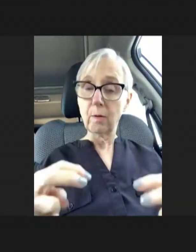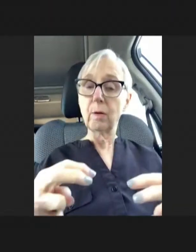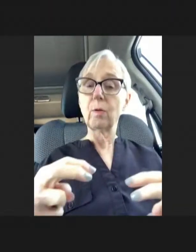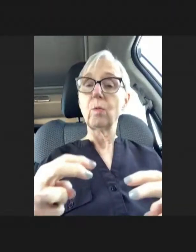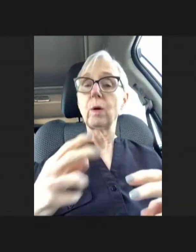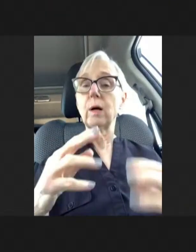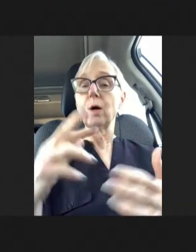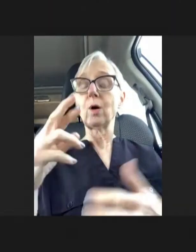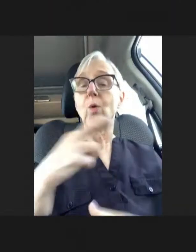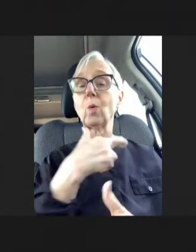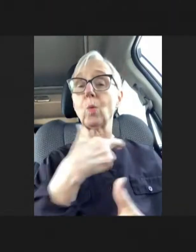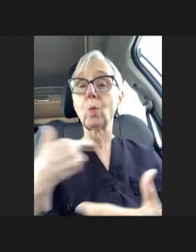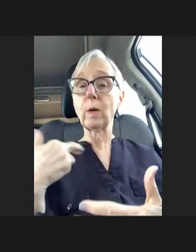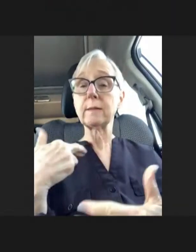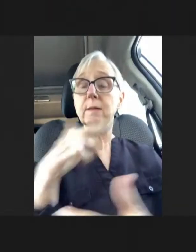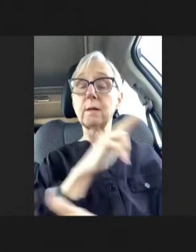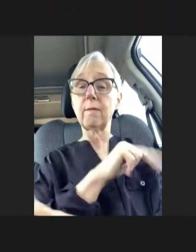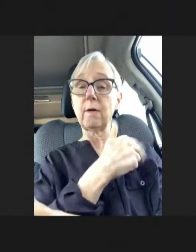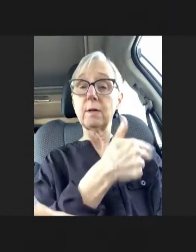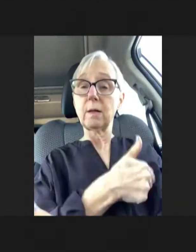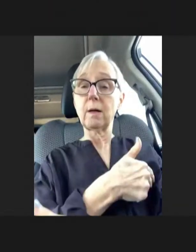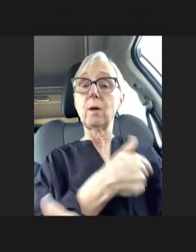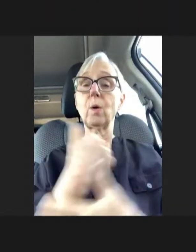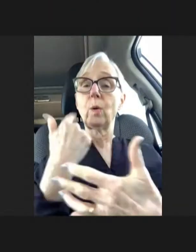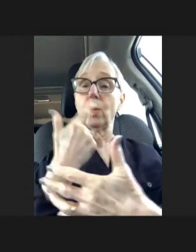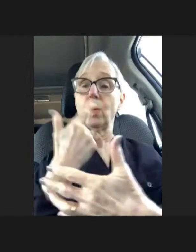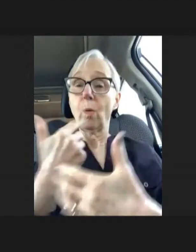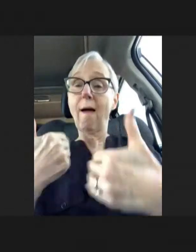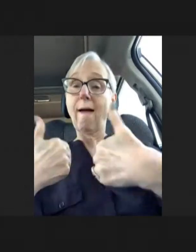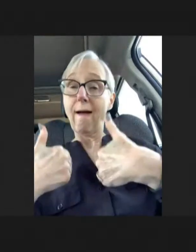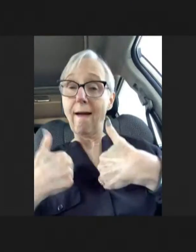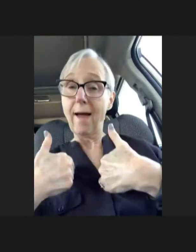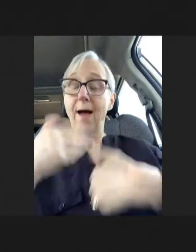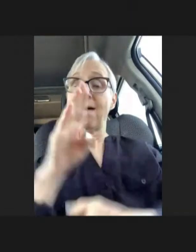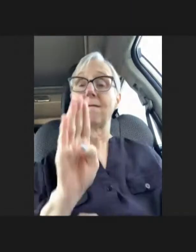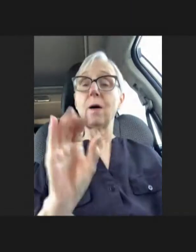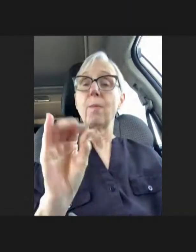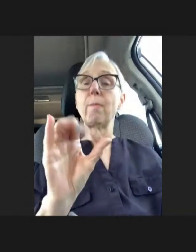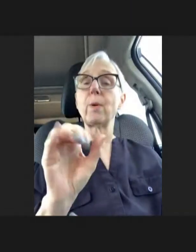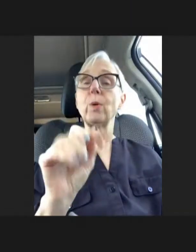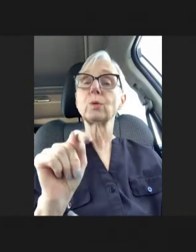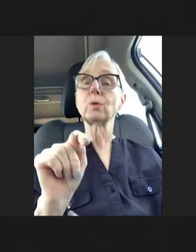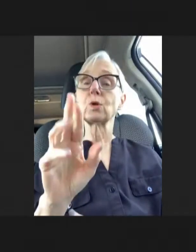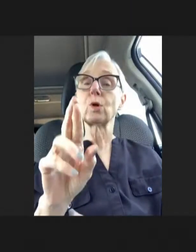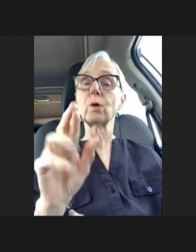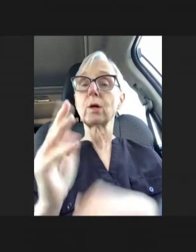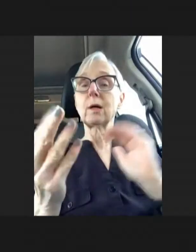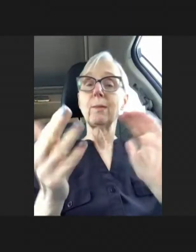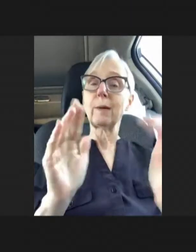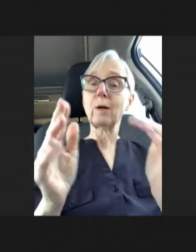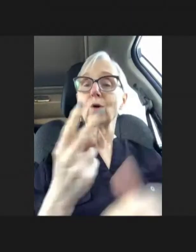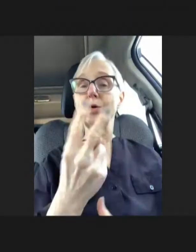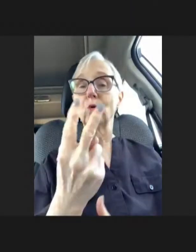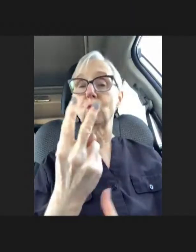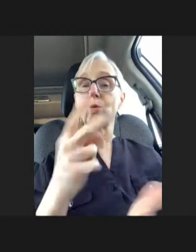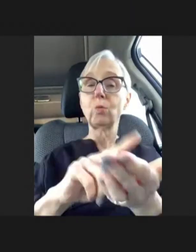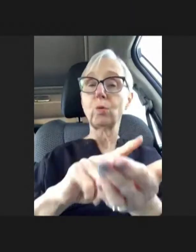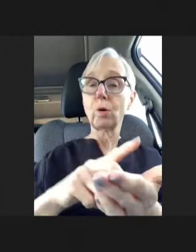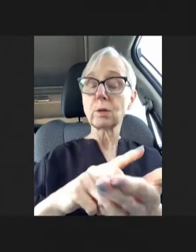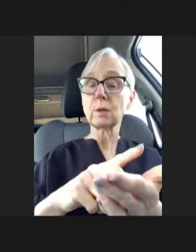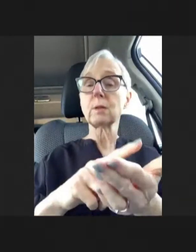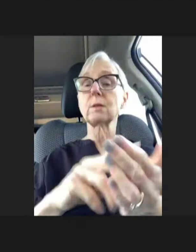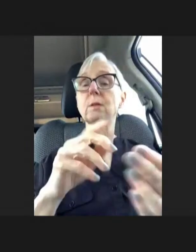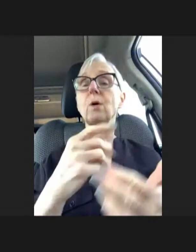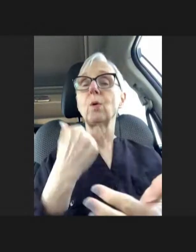of hospitalization among individuals who have received a booster dose of the vaccine versus 2 doses of vaccine versus those that are